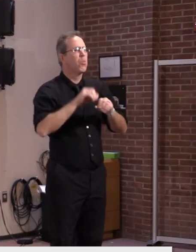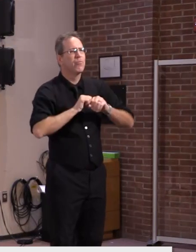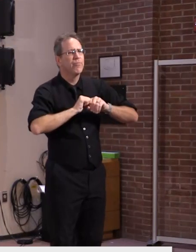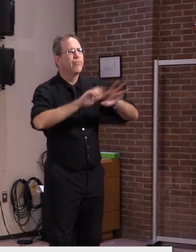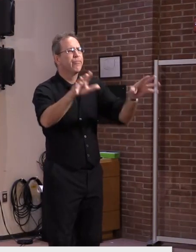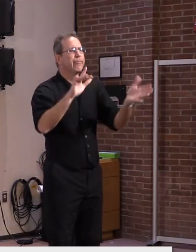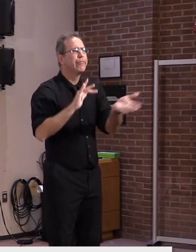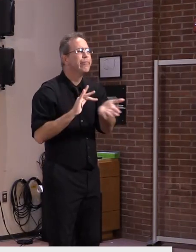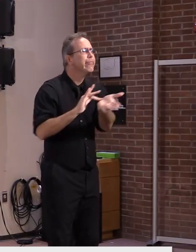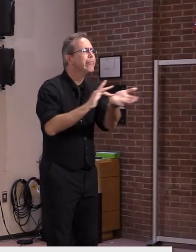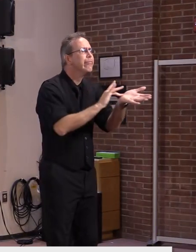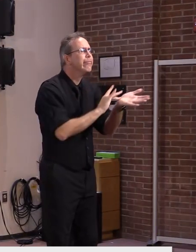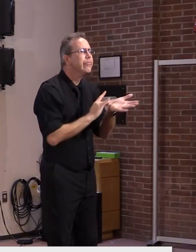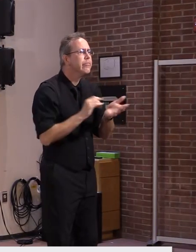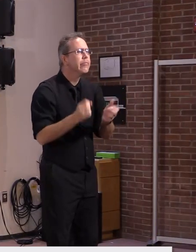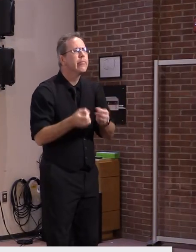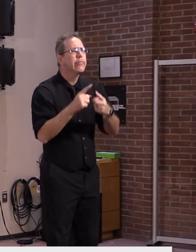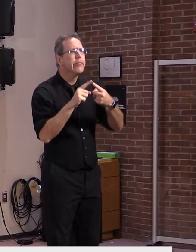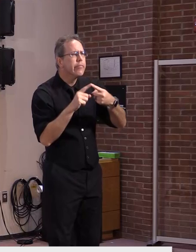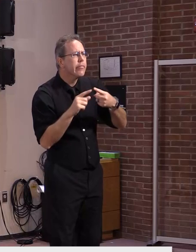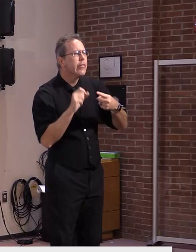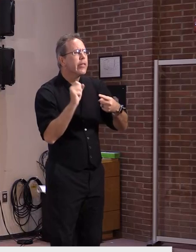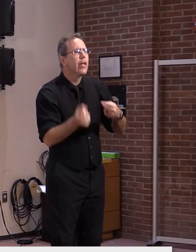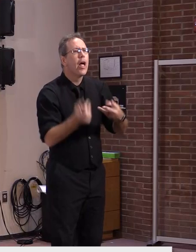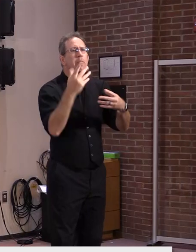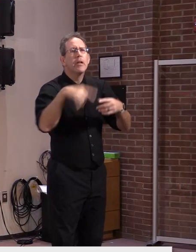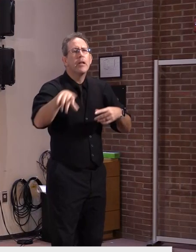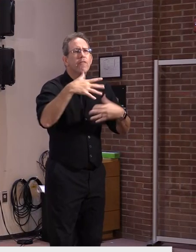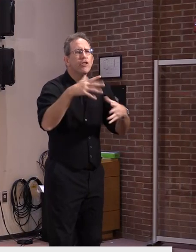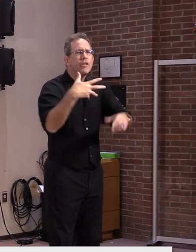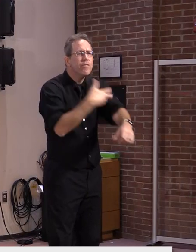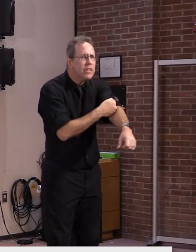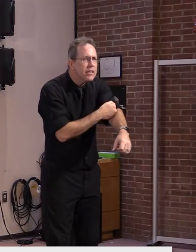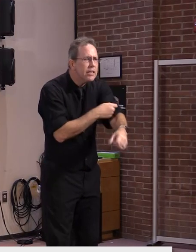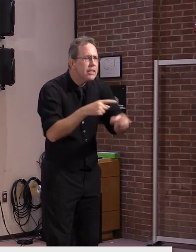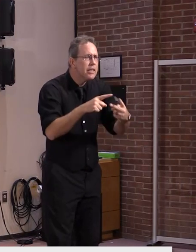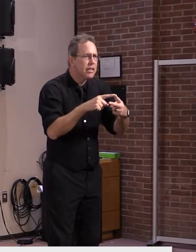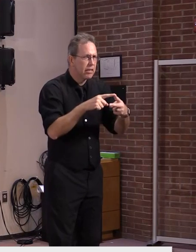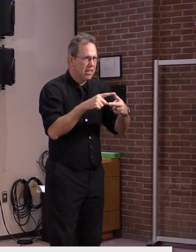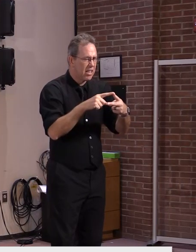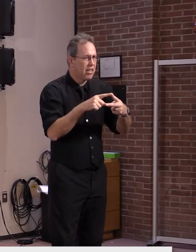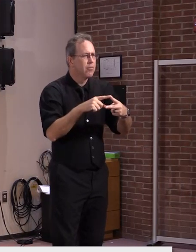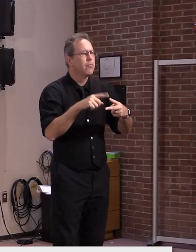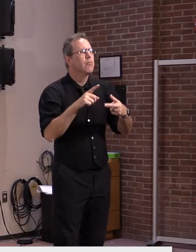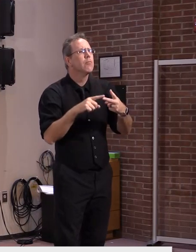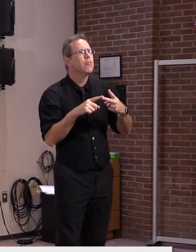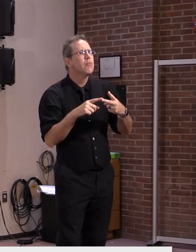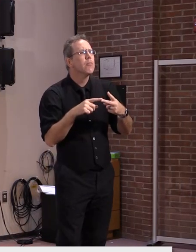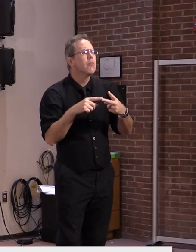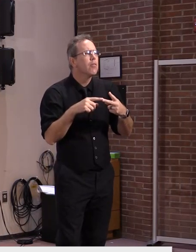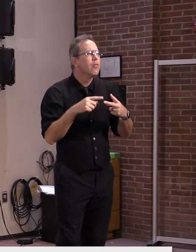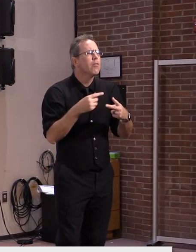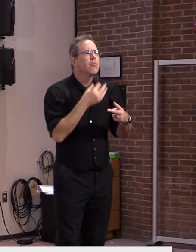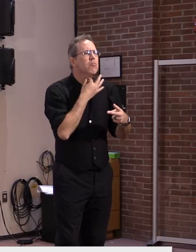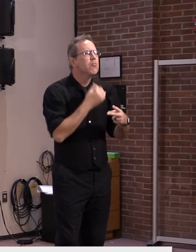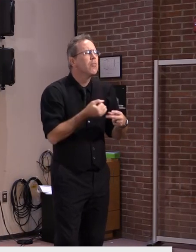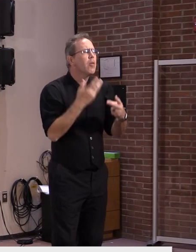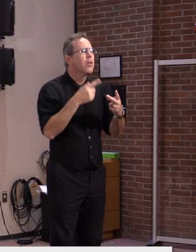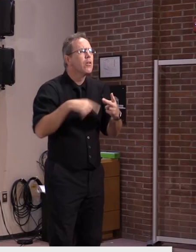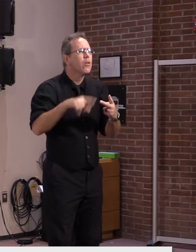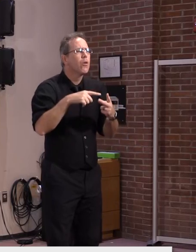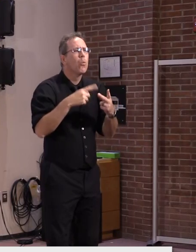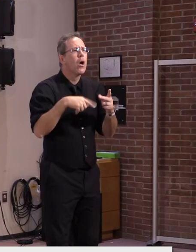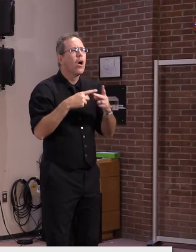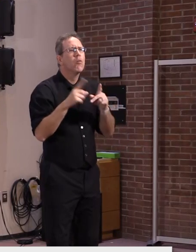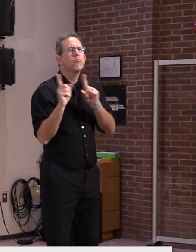rates, both of students and staff, and we also want to get an understanding of the patterns of attendance that have occurred since the opening of school.